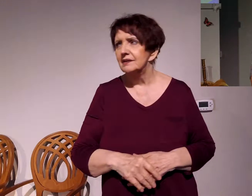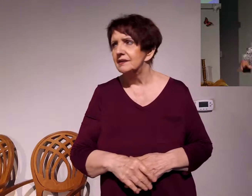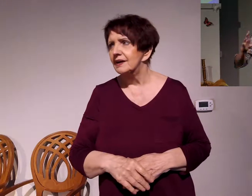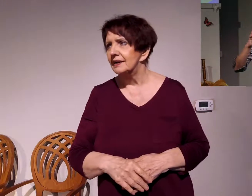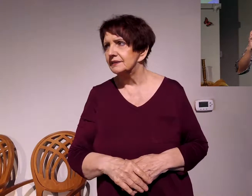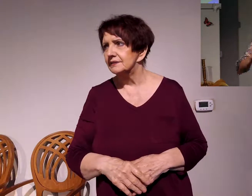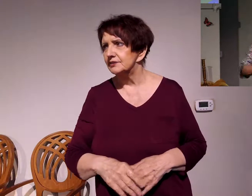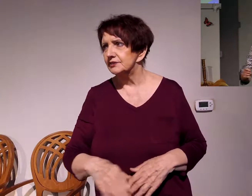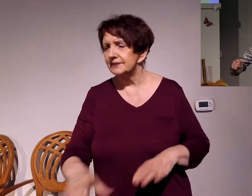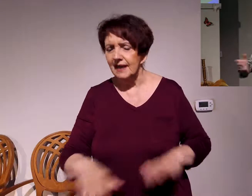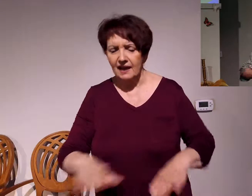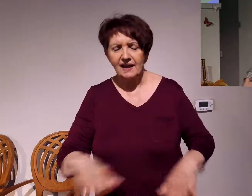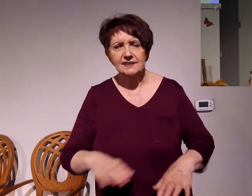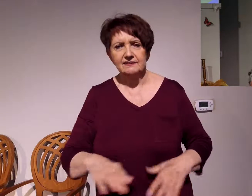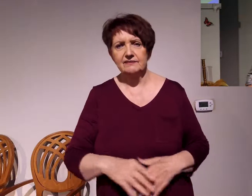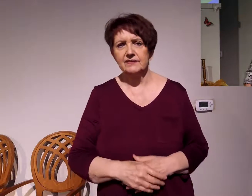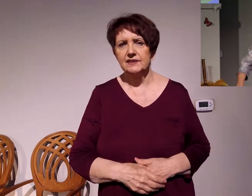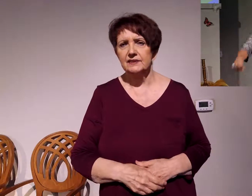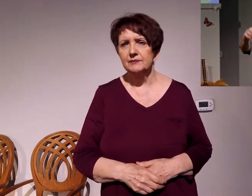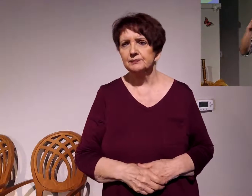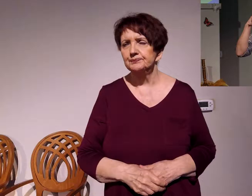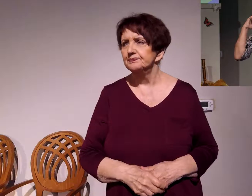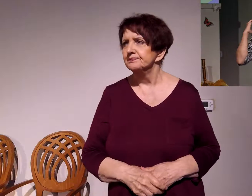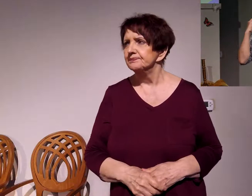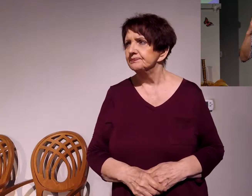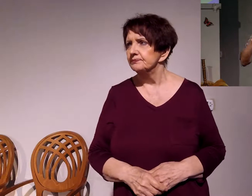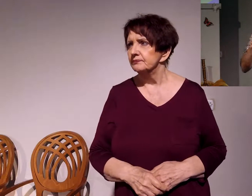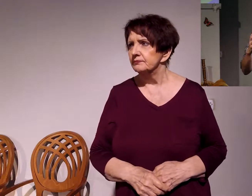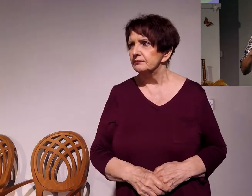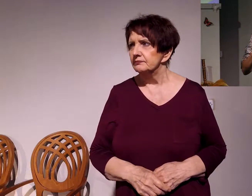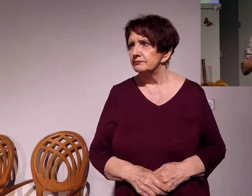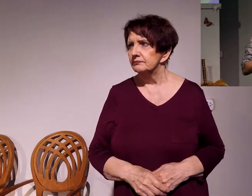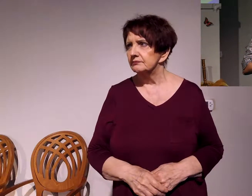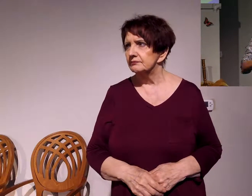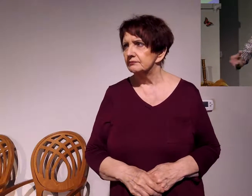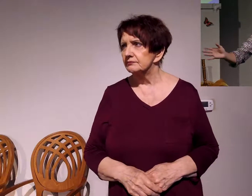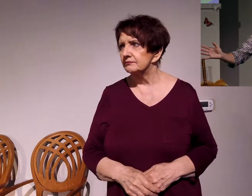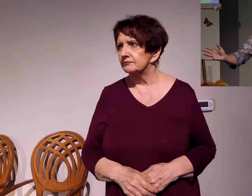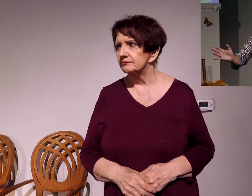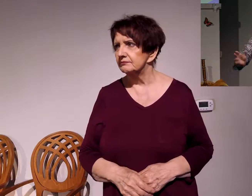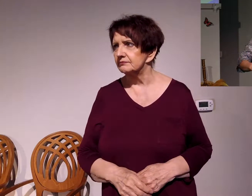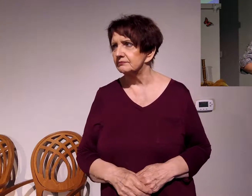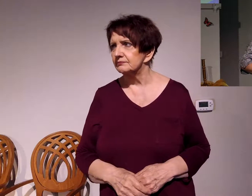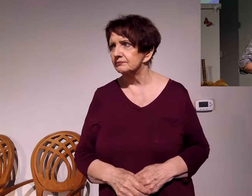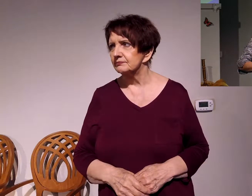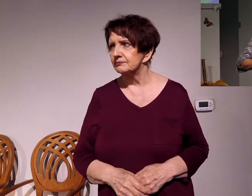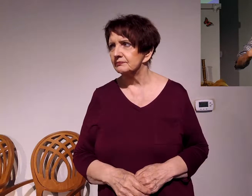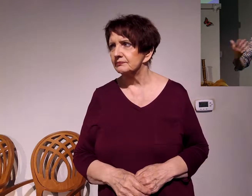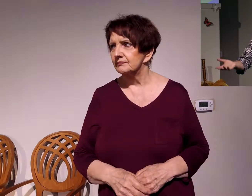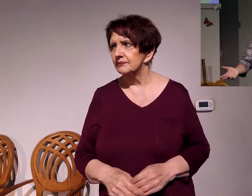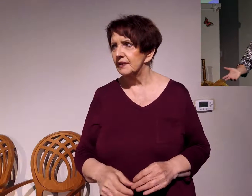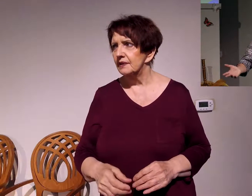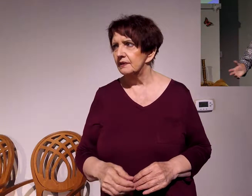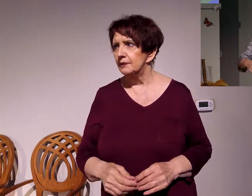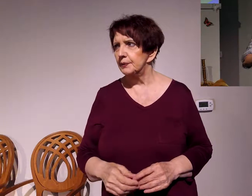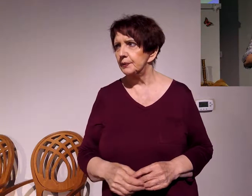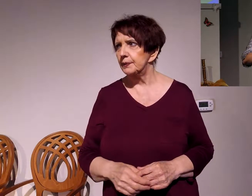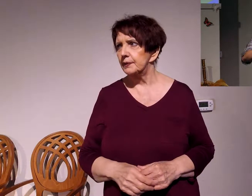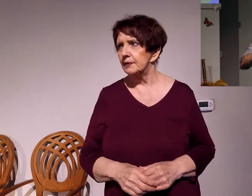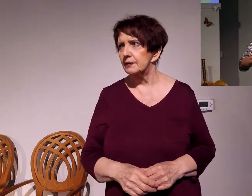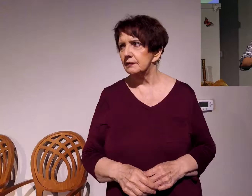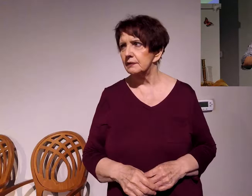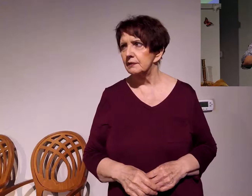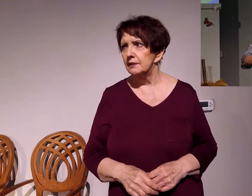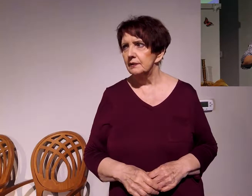like that. Just a little active jelly bean. And so, see, we can let go of all those things about boys and girls.